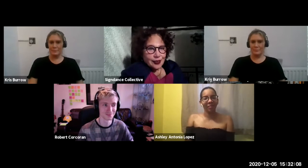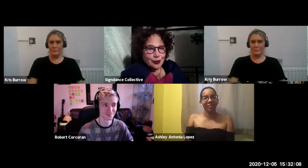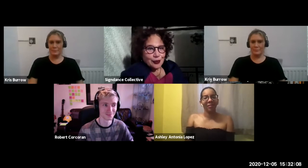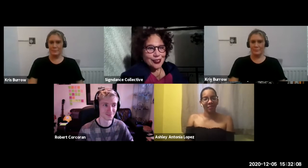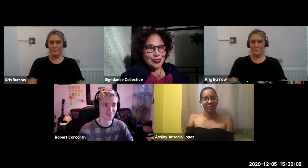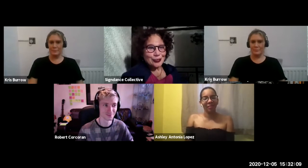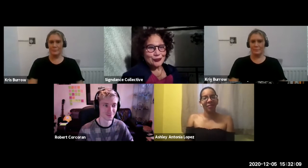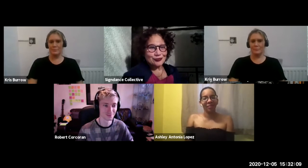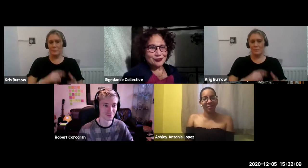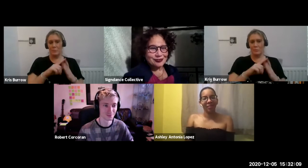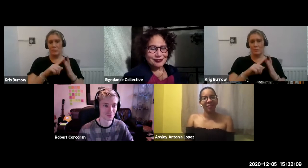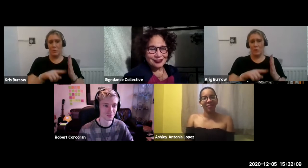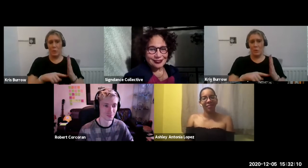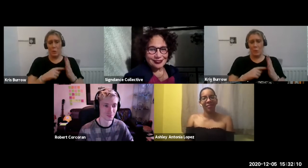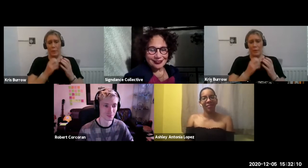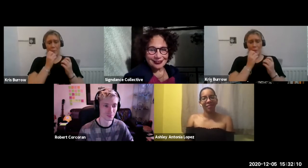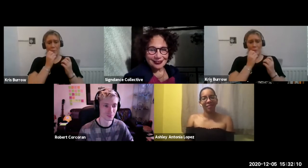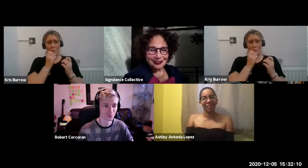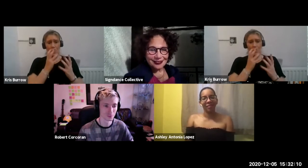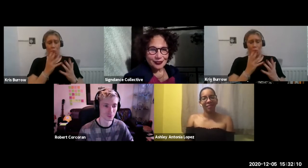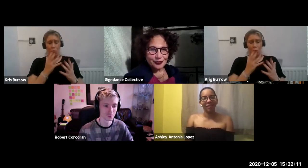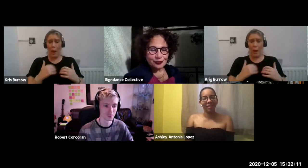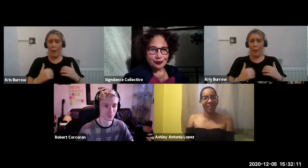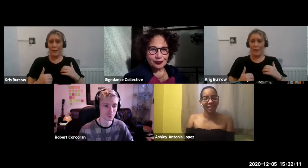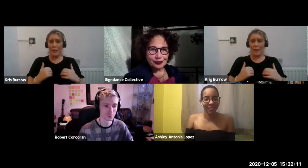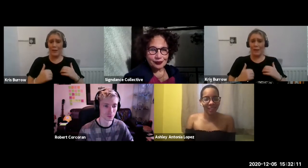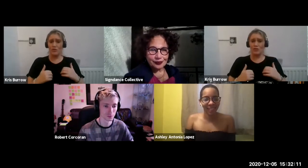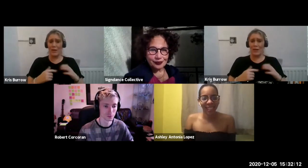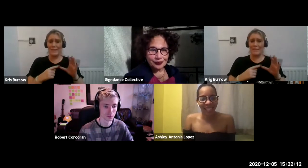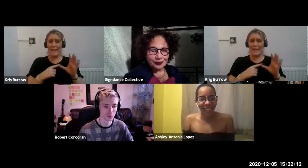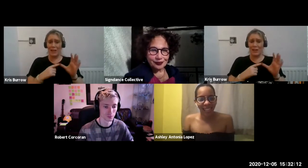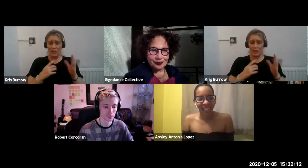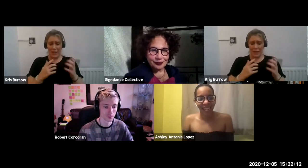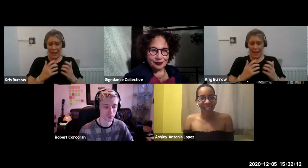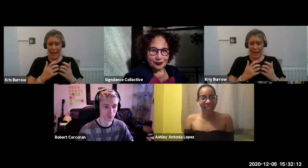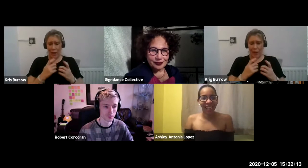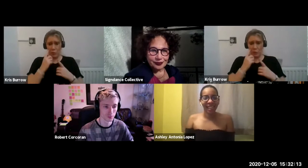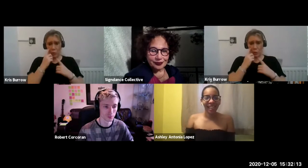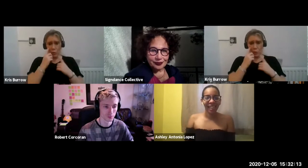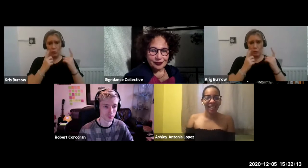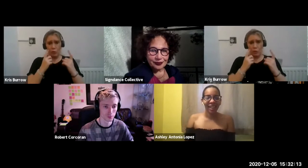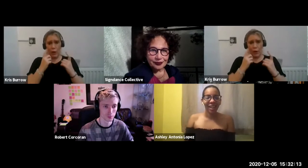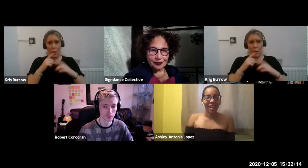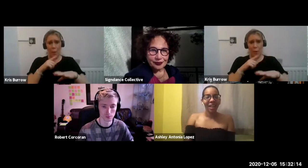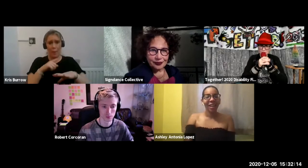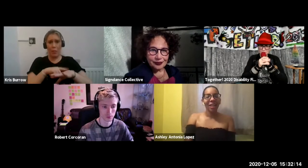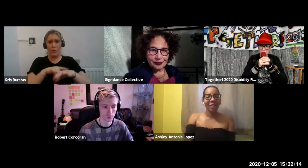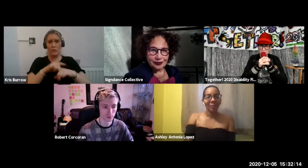I loved that. I'm really interested, Ashley. How did you find out about the Time Project?